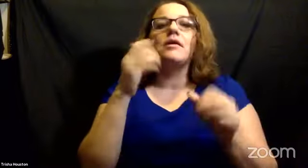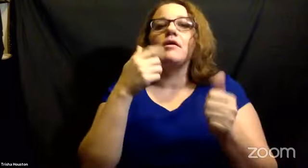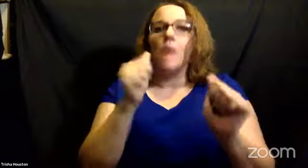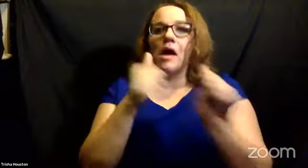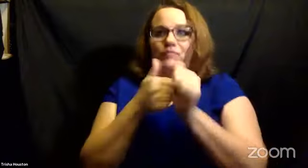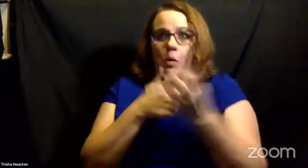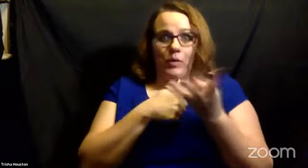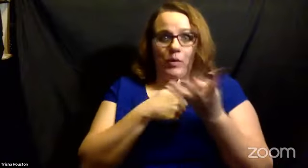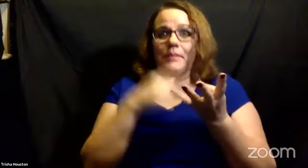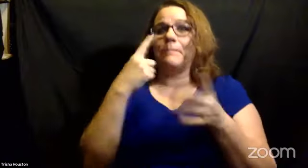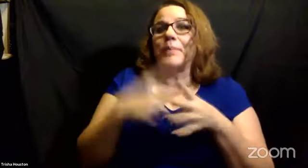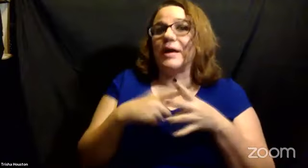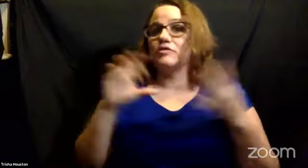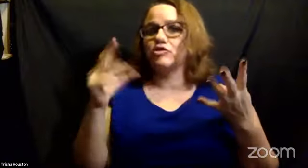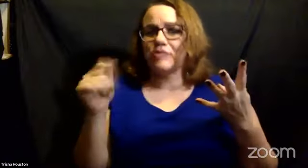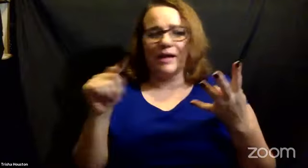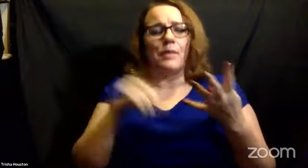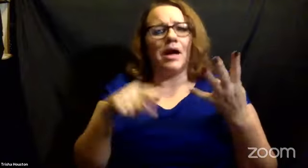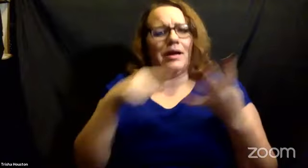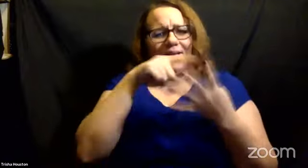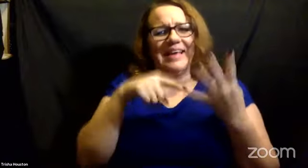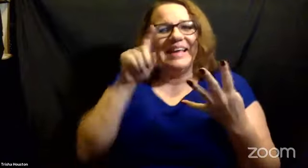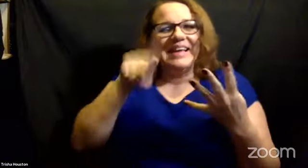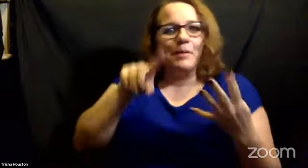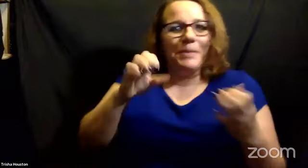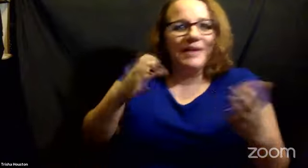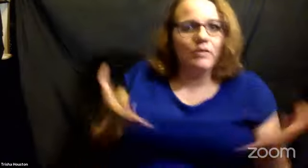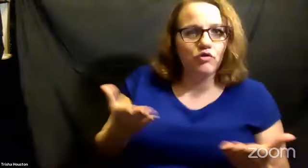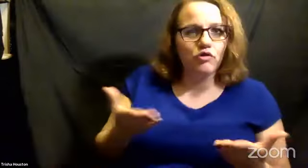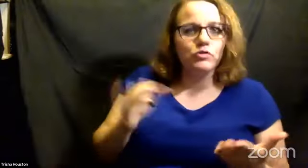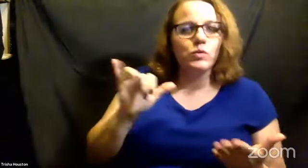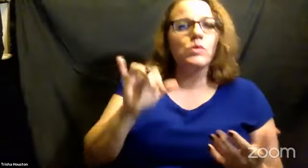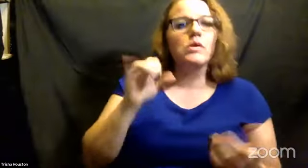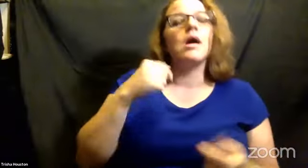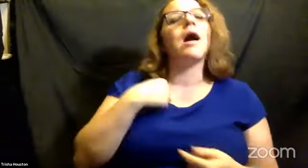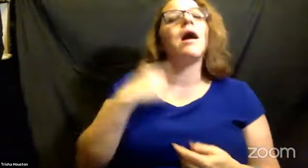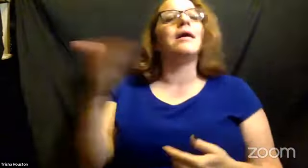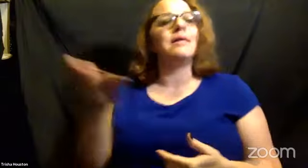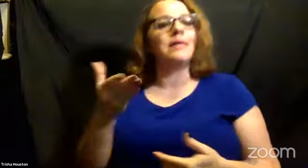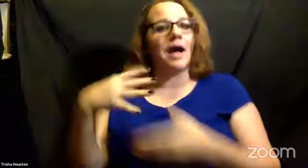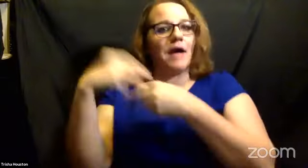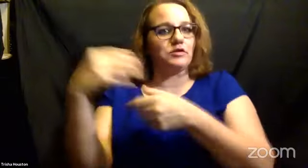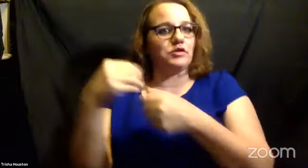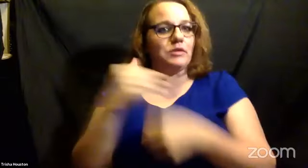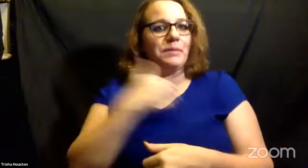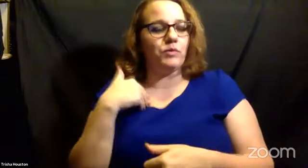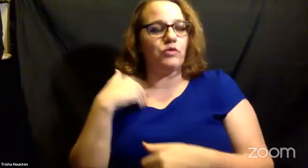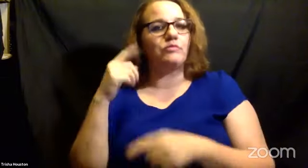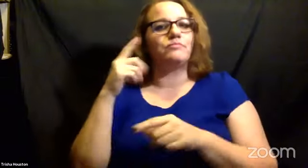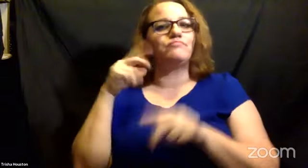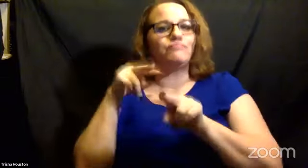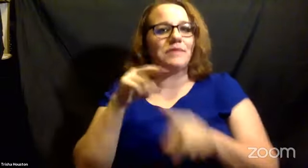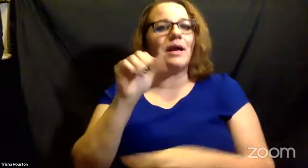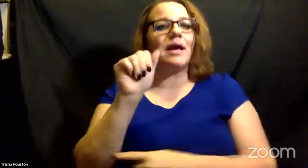members, which means we have multiple titles to look at, plus the chat, but everyone on the board needs to be present.